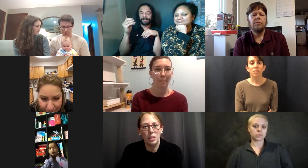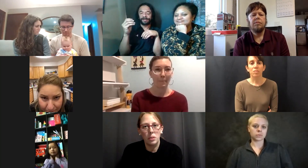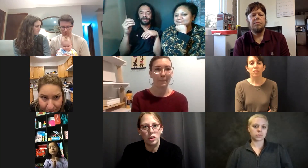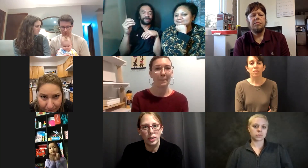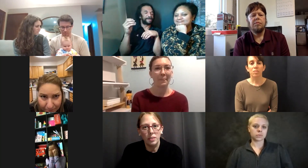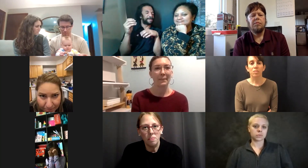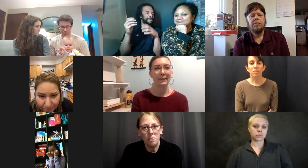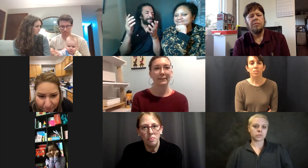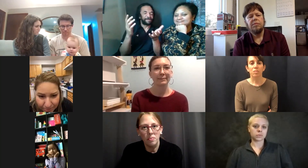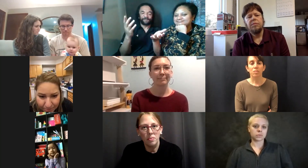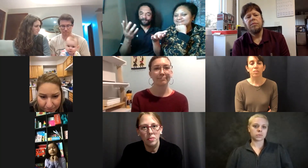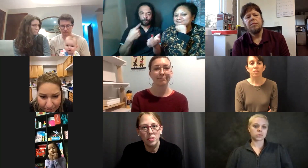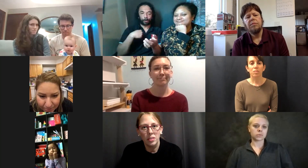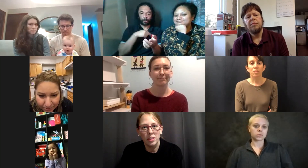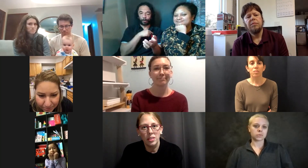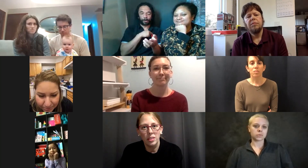in Bernie Elementary.